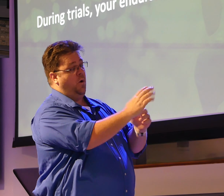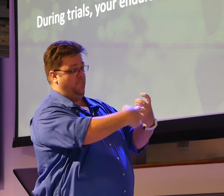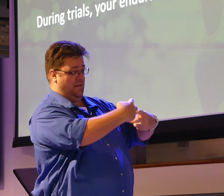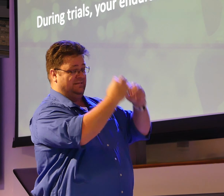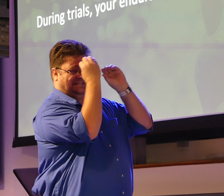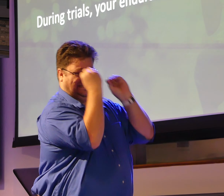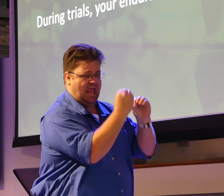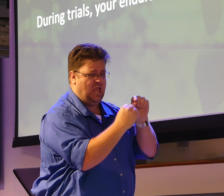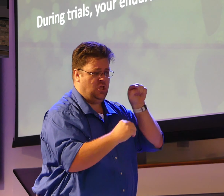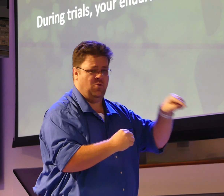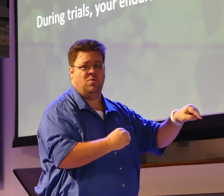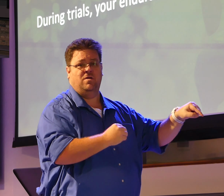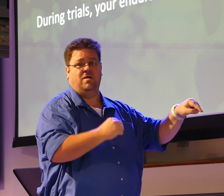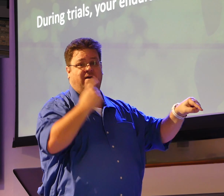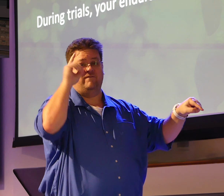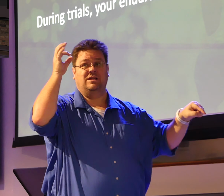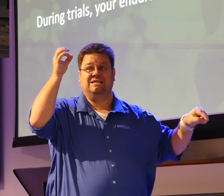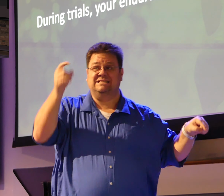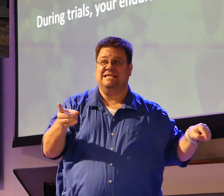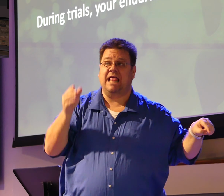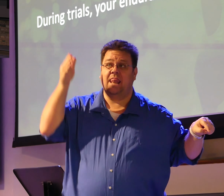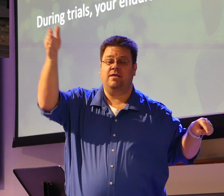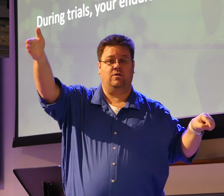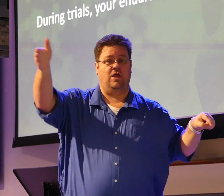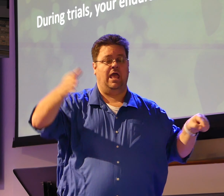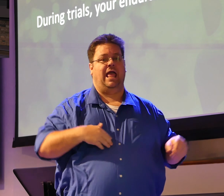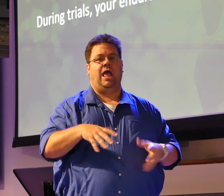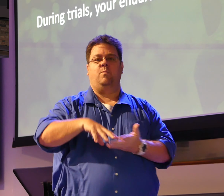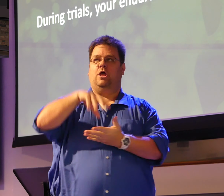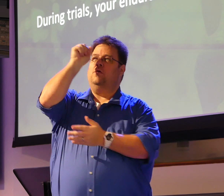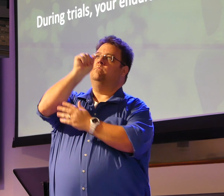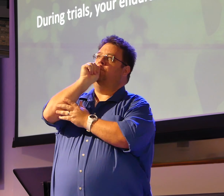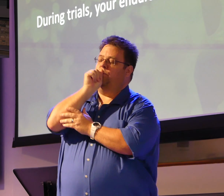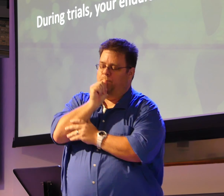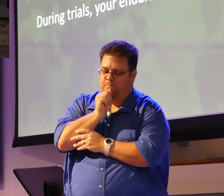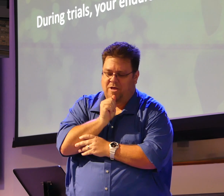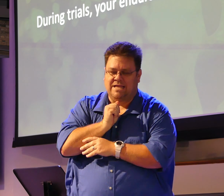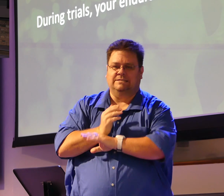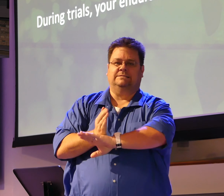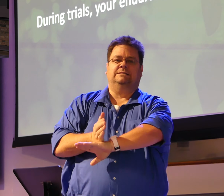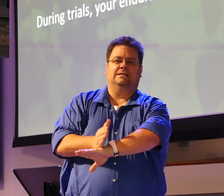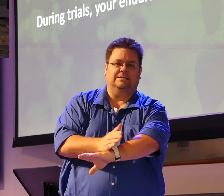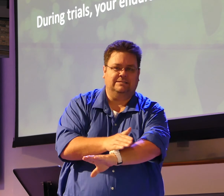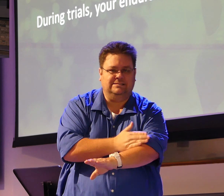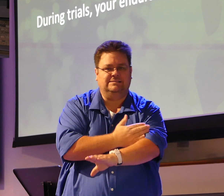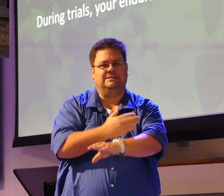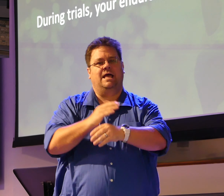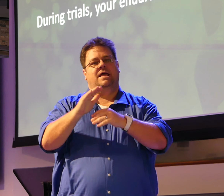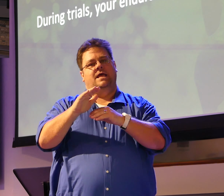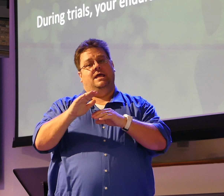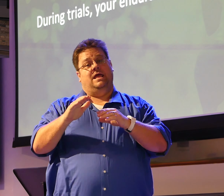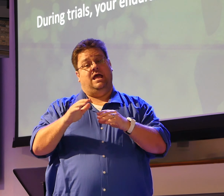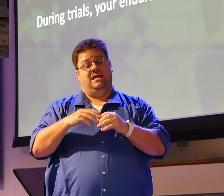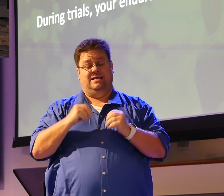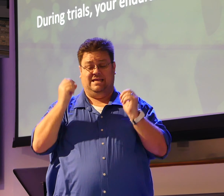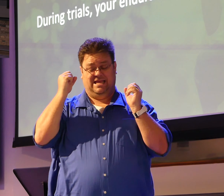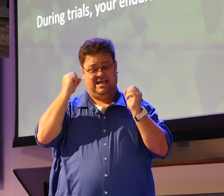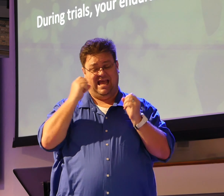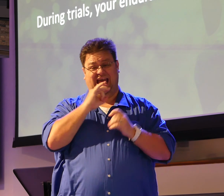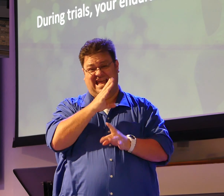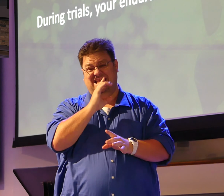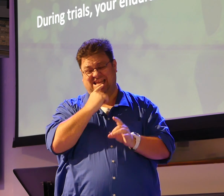tool to prepare us for future decisions and we learn patience and we learn long suffering in fact you know